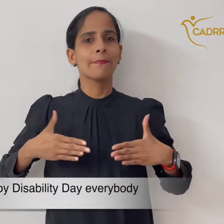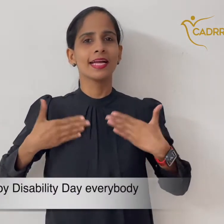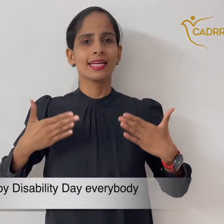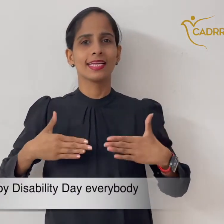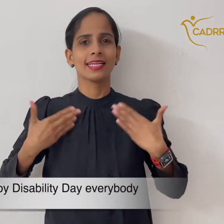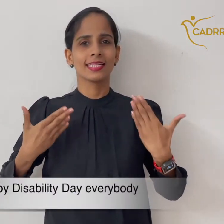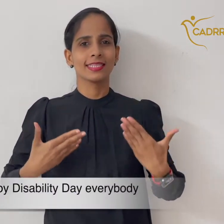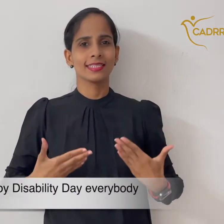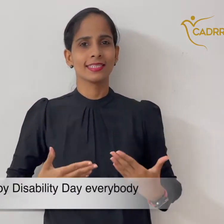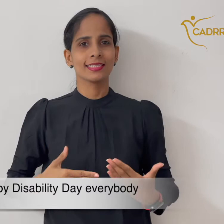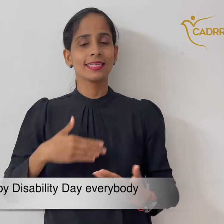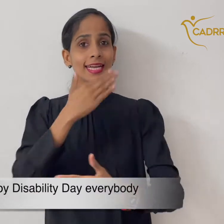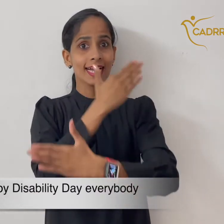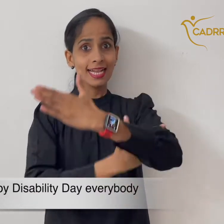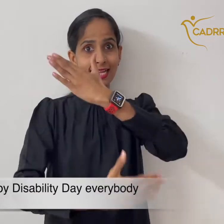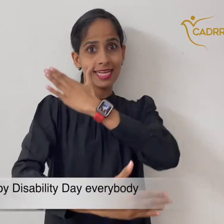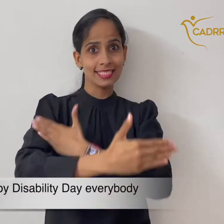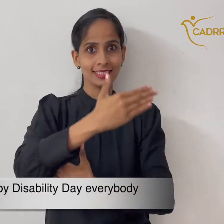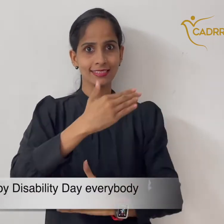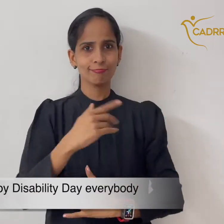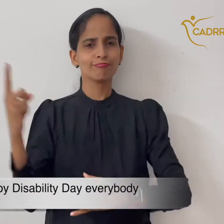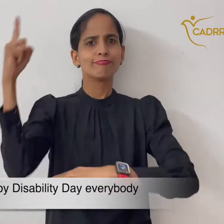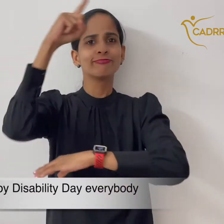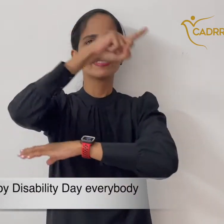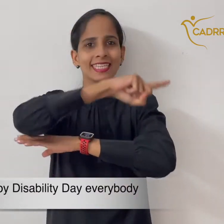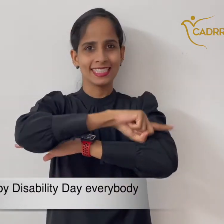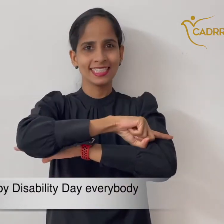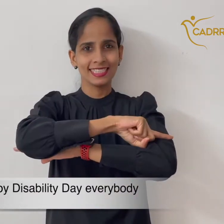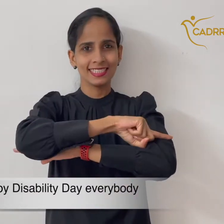happy Disability Day, everybody.